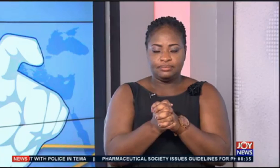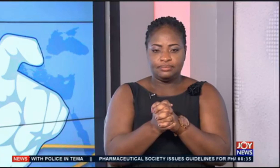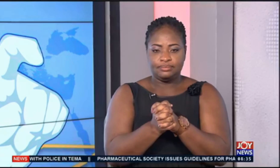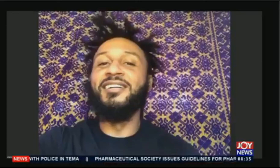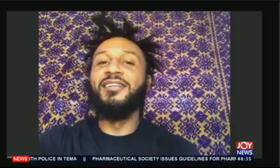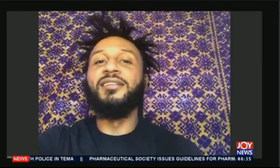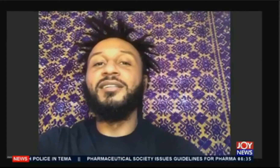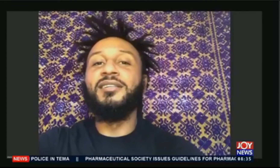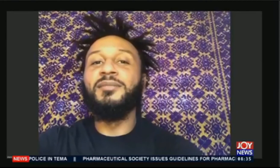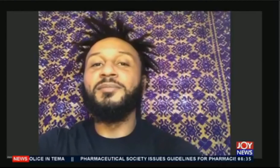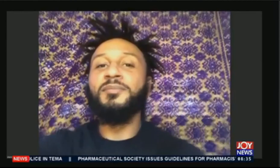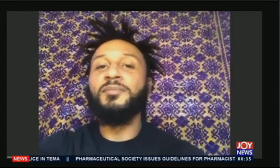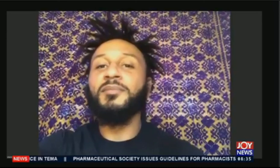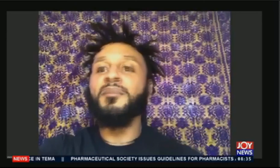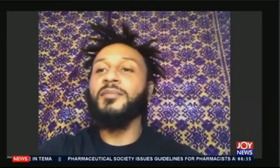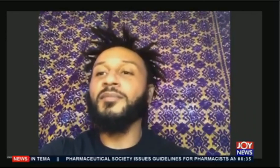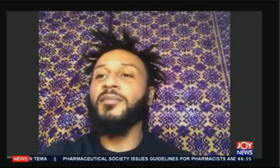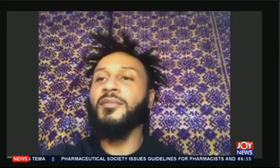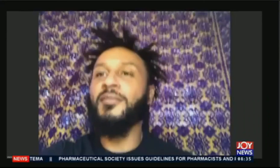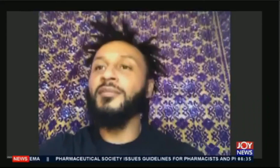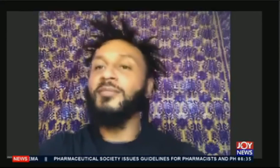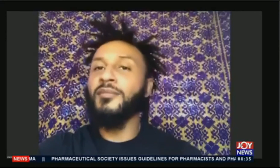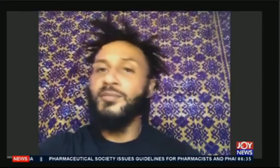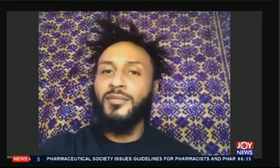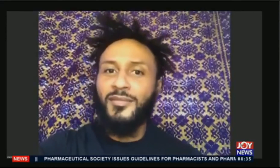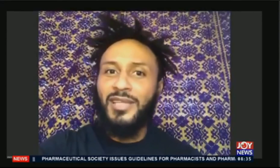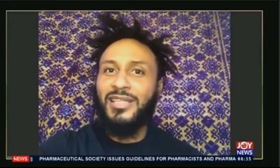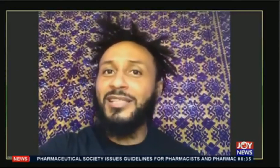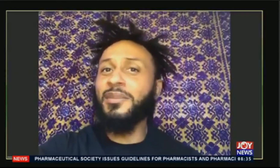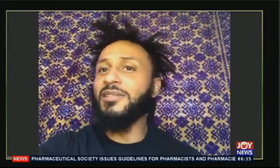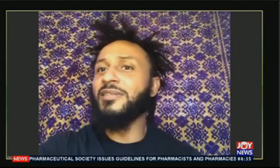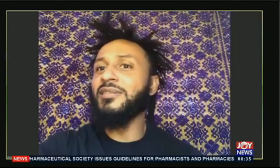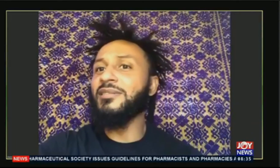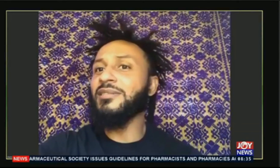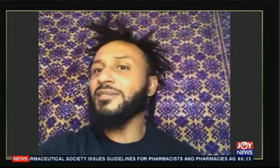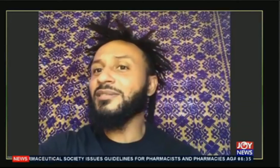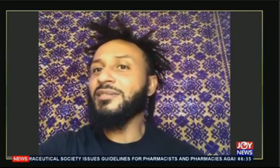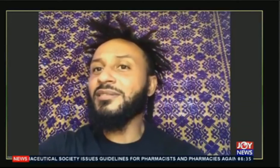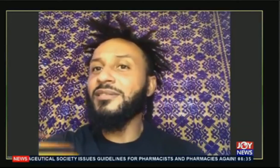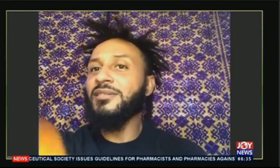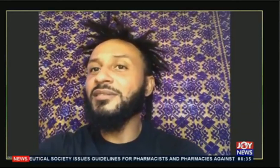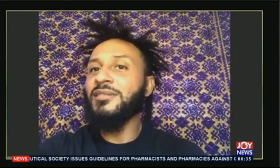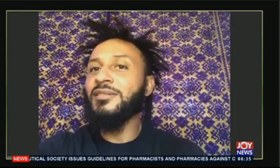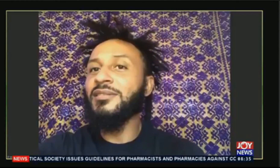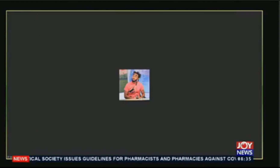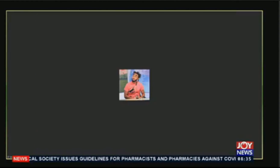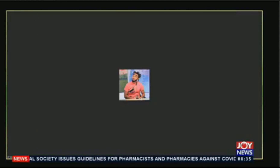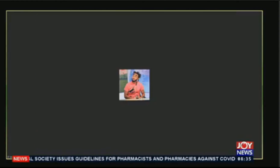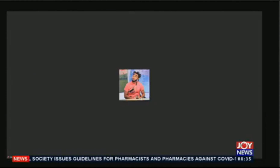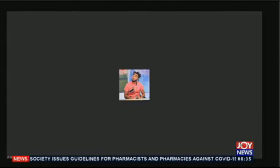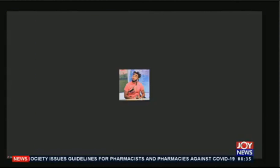Do it again. One Love. Yes, please. I'm told you don't like...